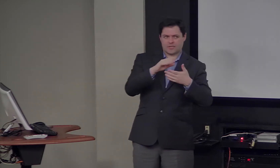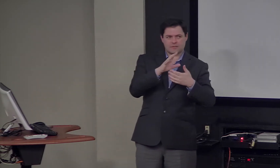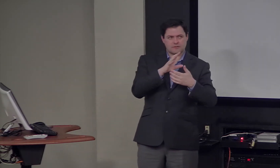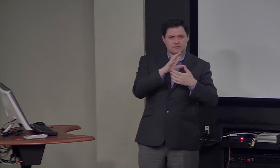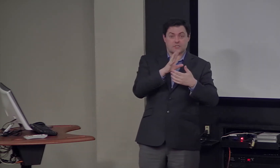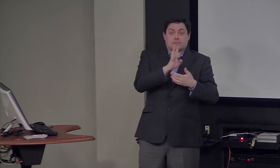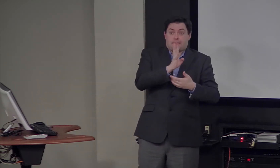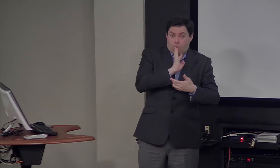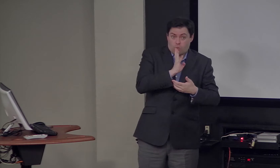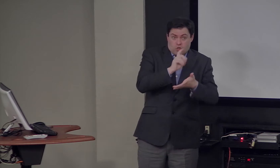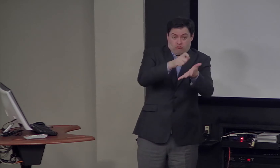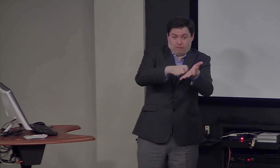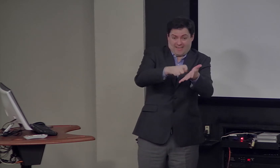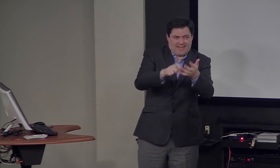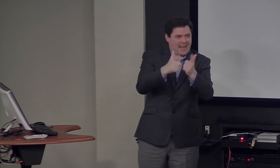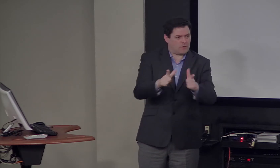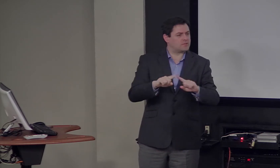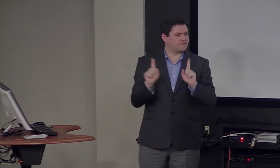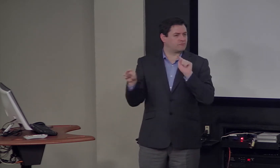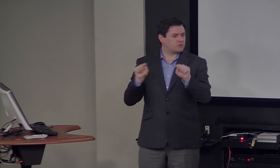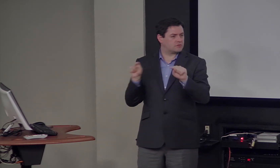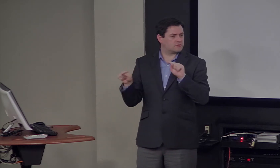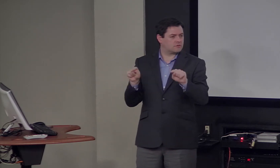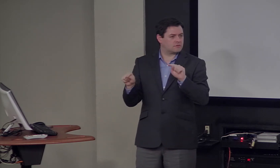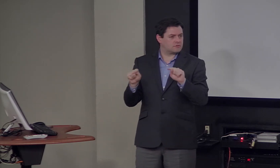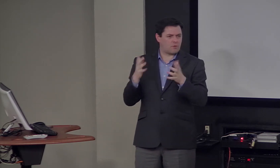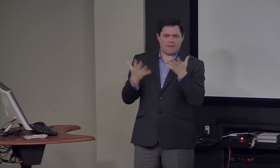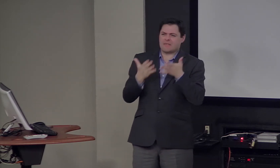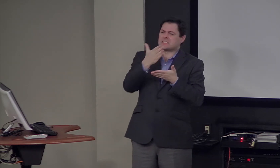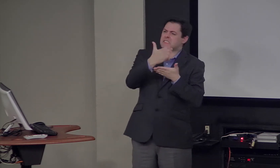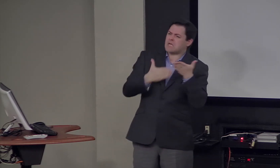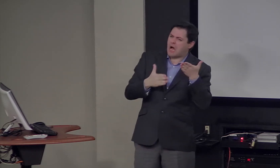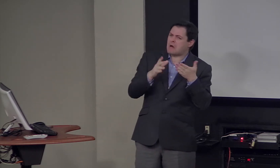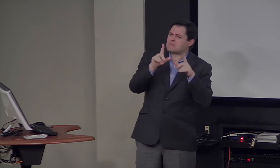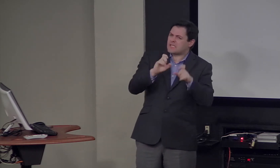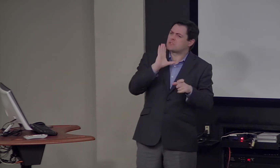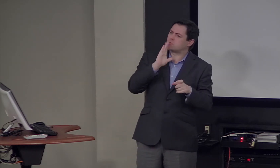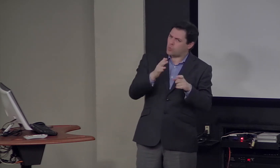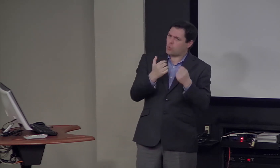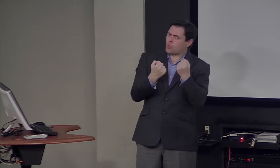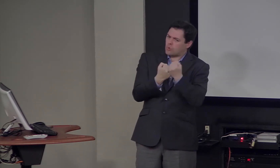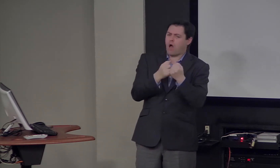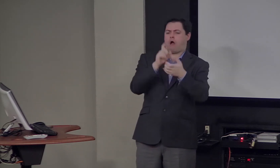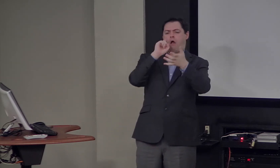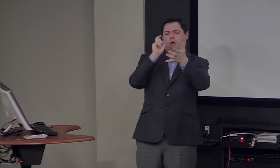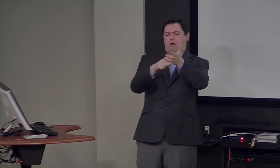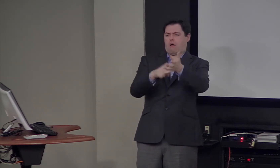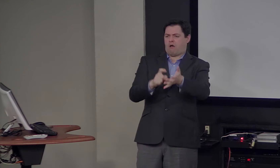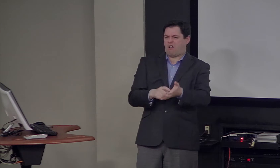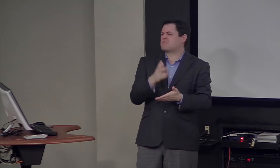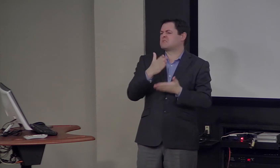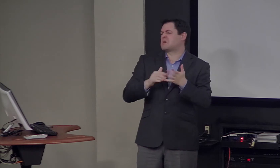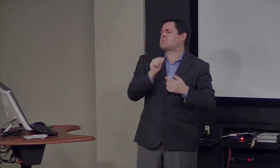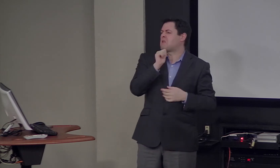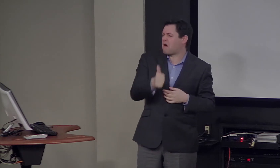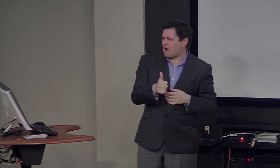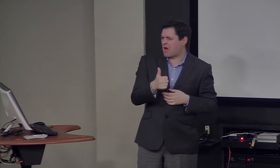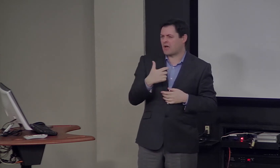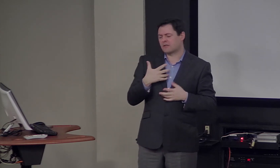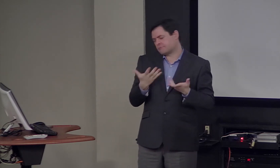of ability to learn not just a spoken language, but also a sign language, and if we could distinguish any differences between those who were learning a